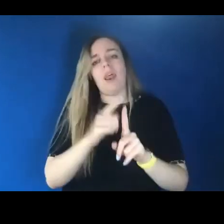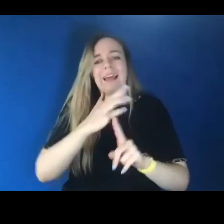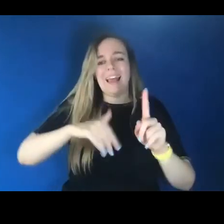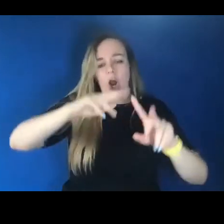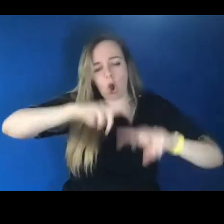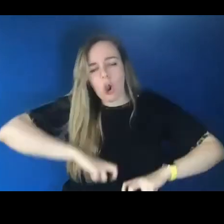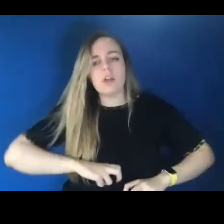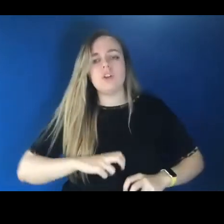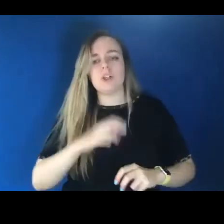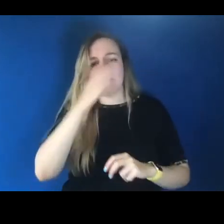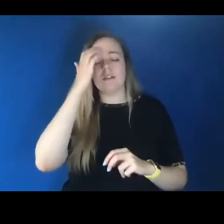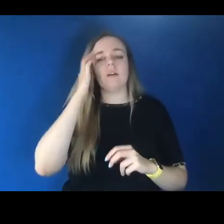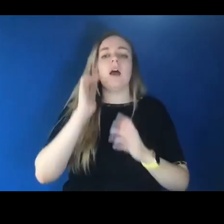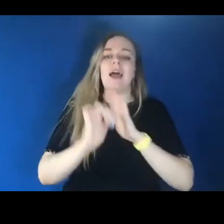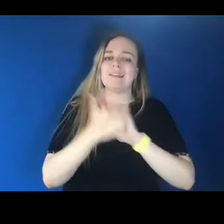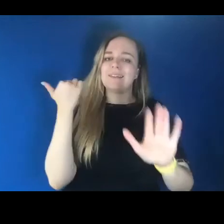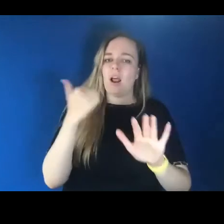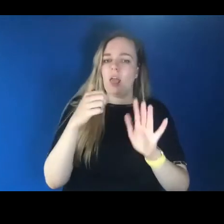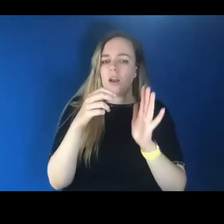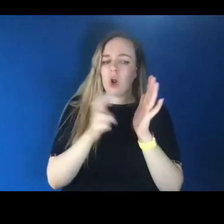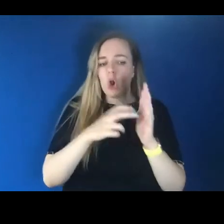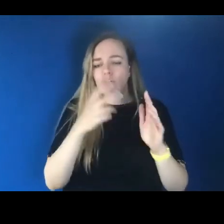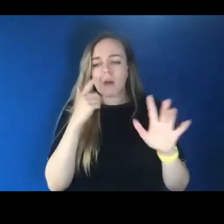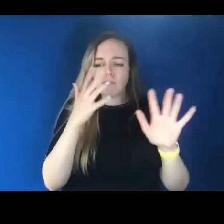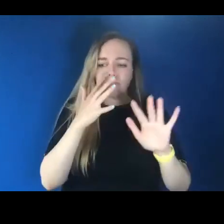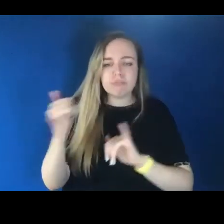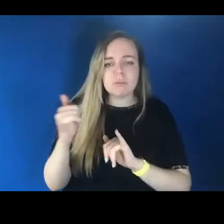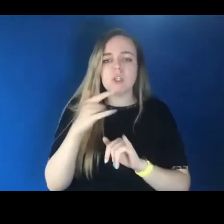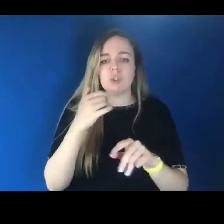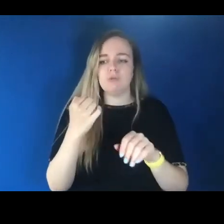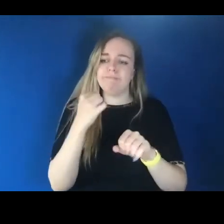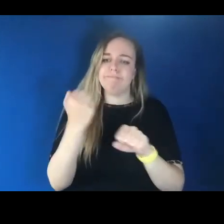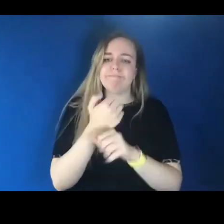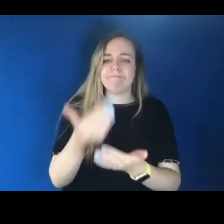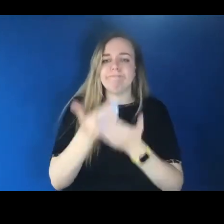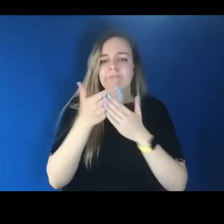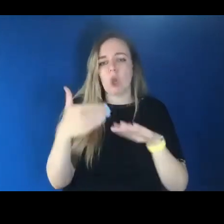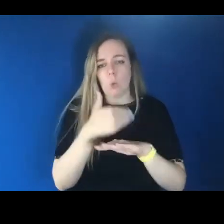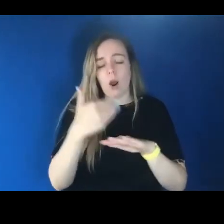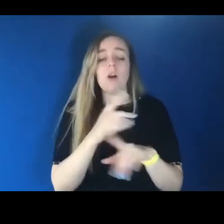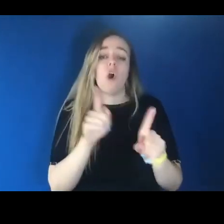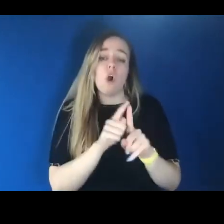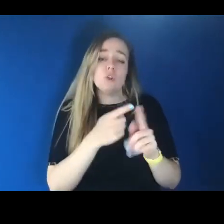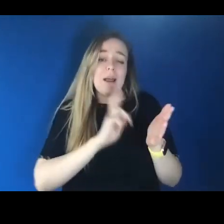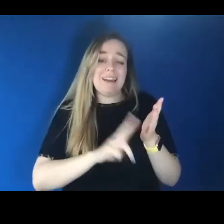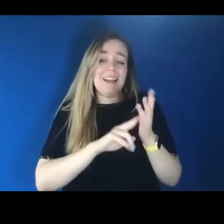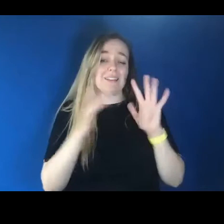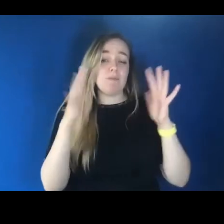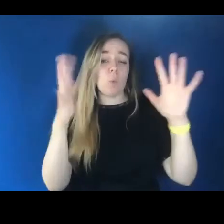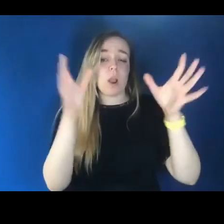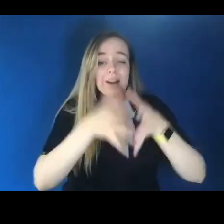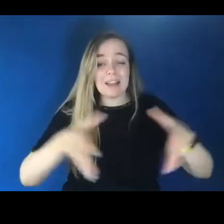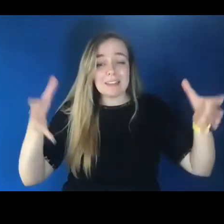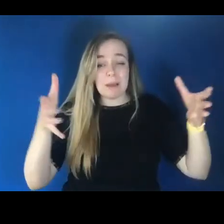surveys and skilled contractors to carry out the restoration work. And similarly, there's jobs in native woodland expansion. So